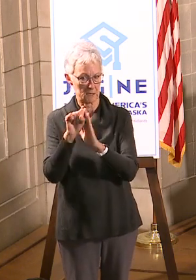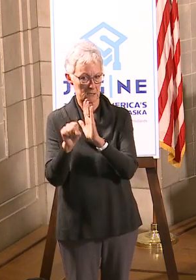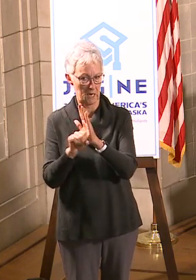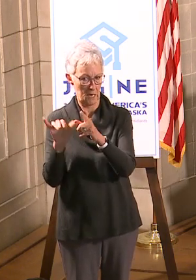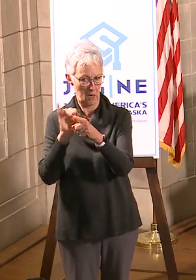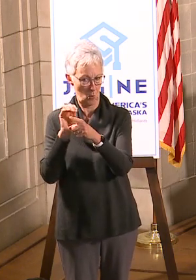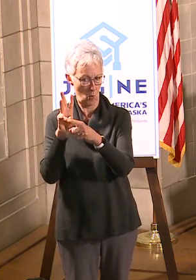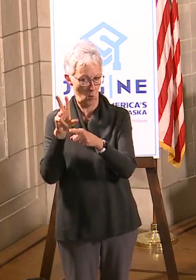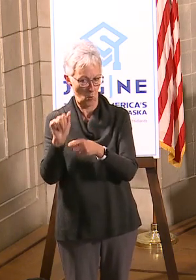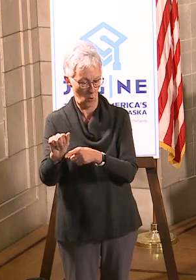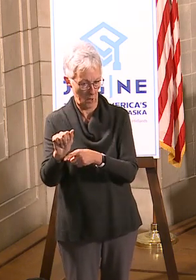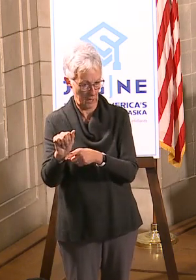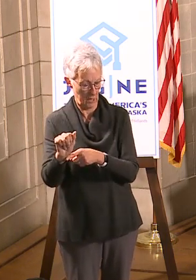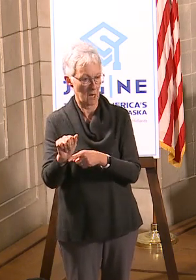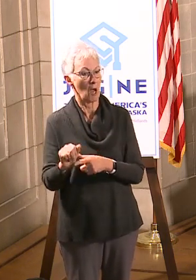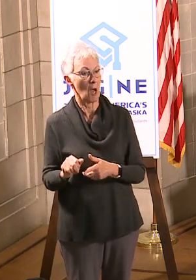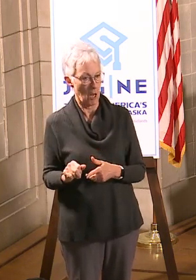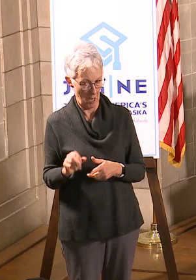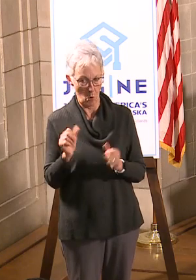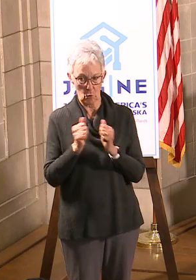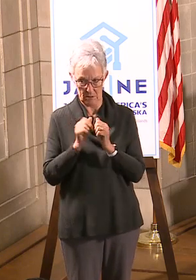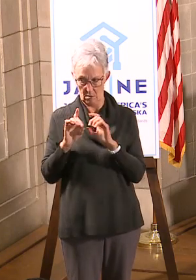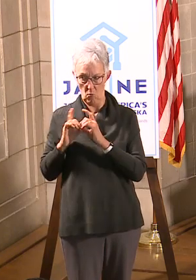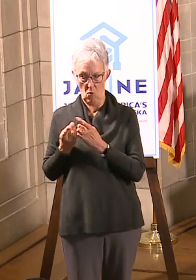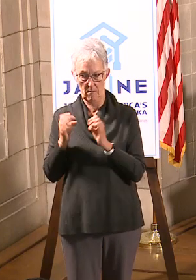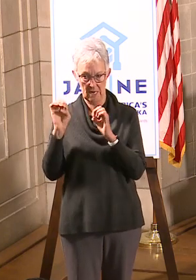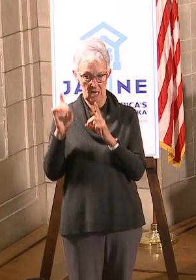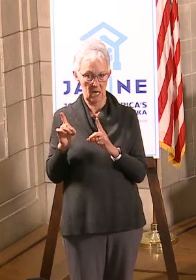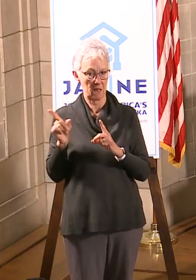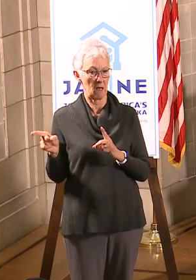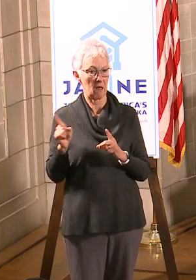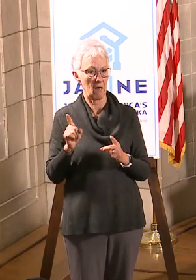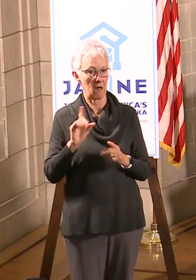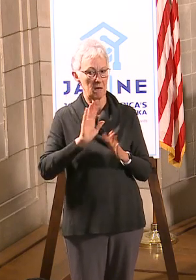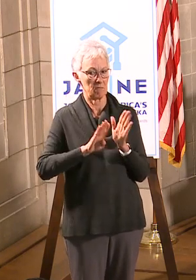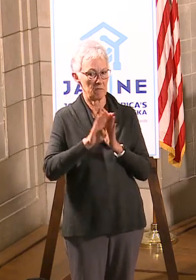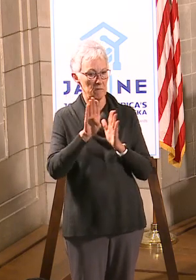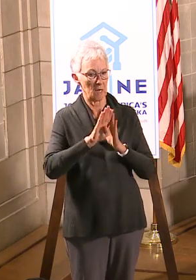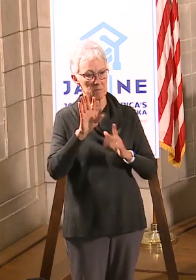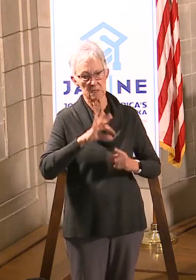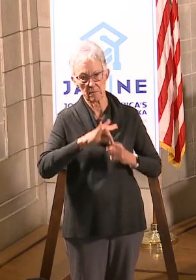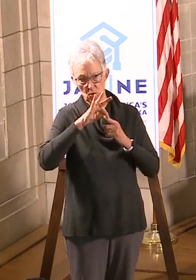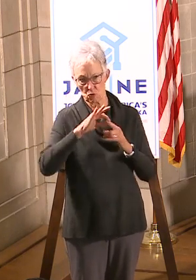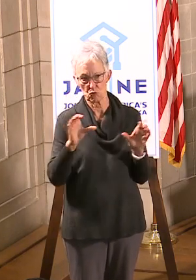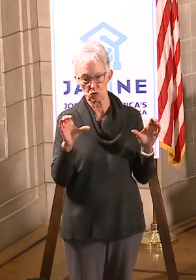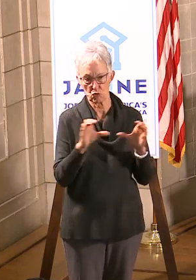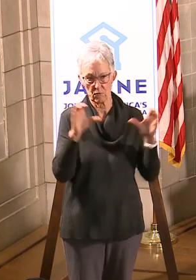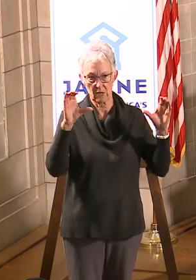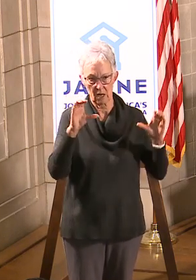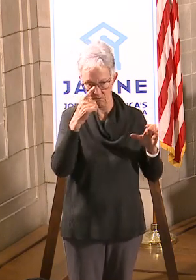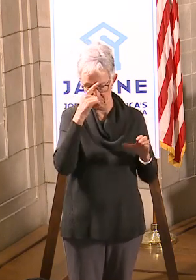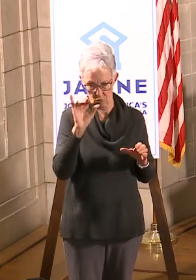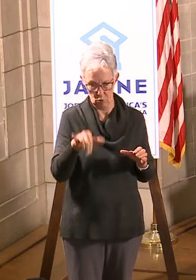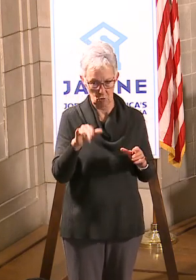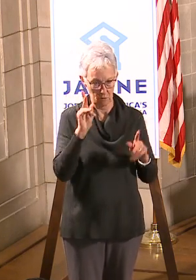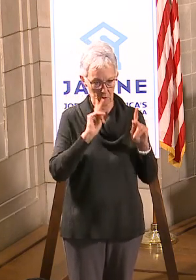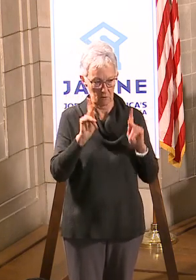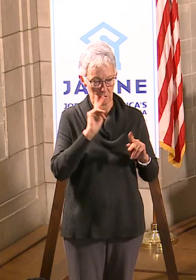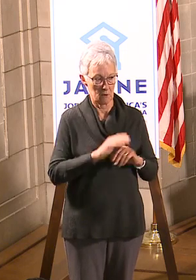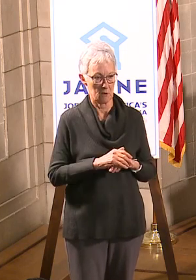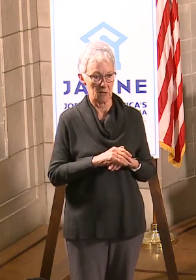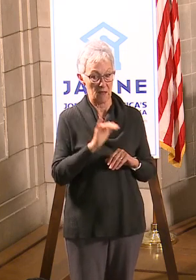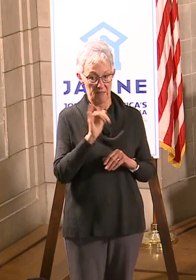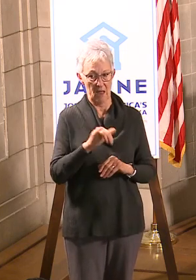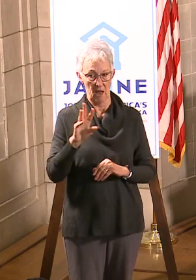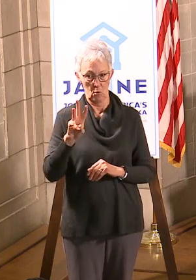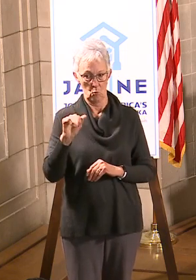Worked very well with Department of Education, who came up with a special certification for us. And then in addition to our Wagner-Pizer funding